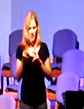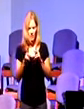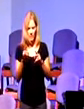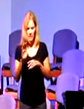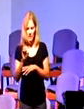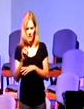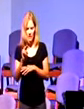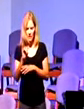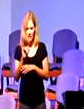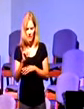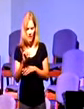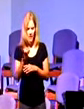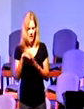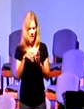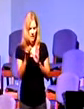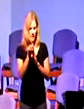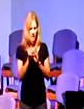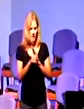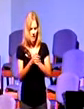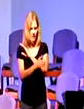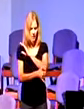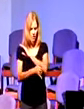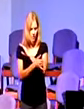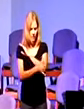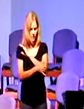county, in this state, in this country,